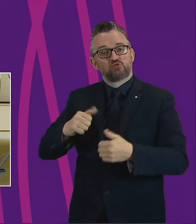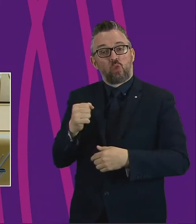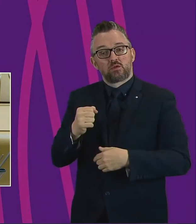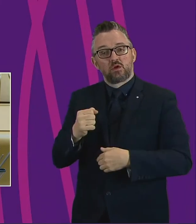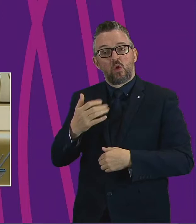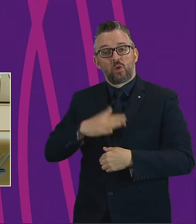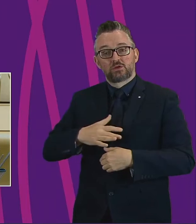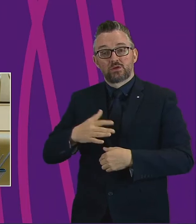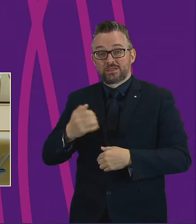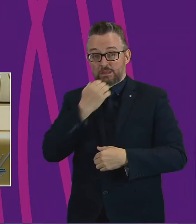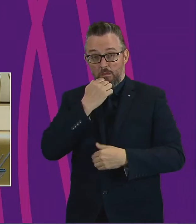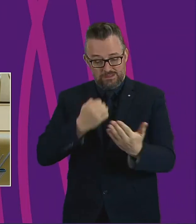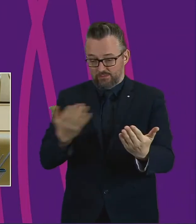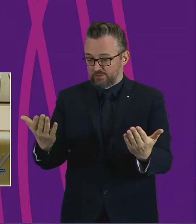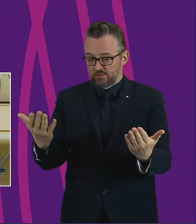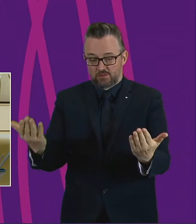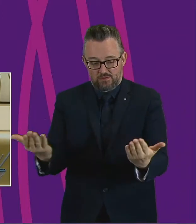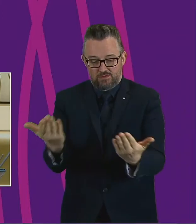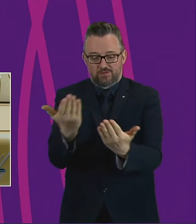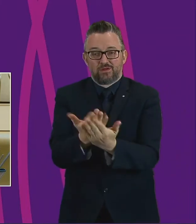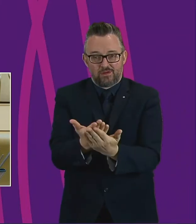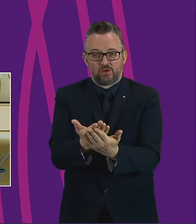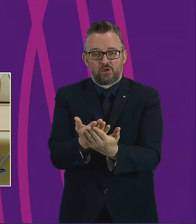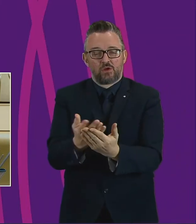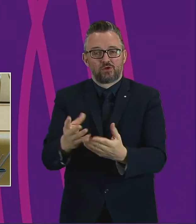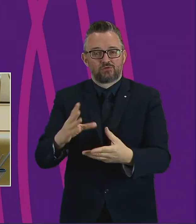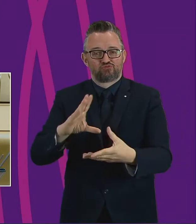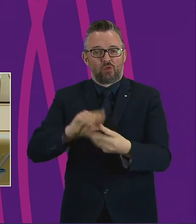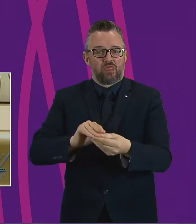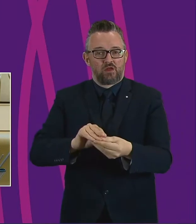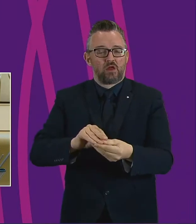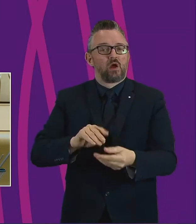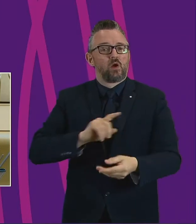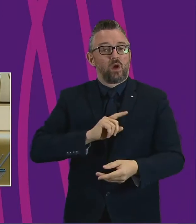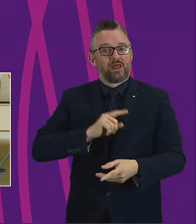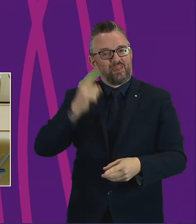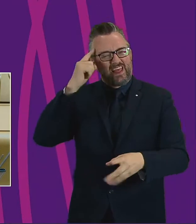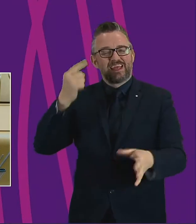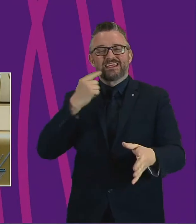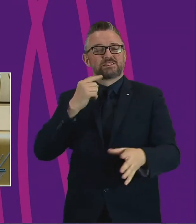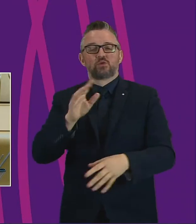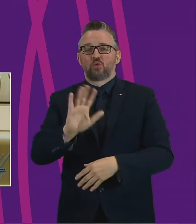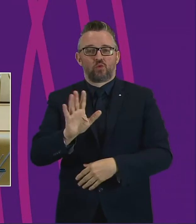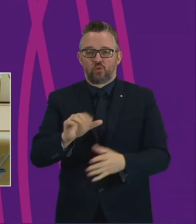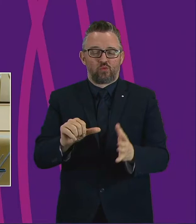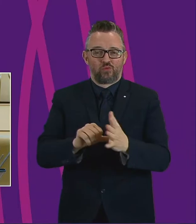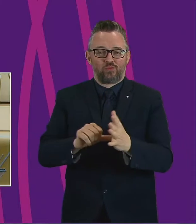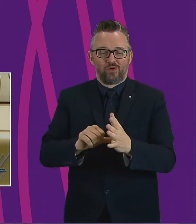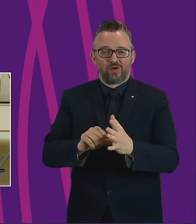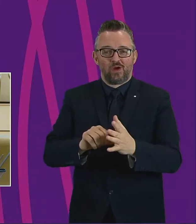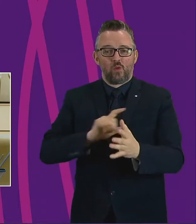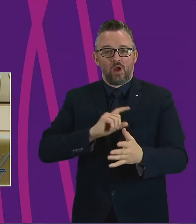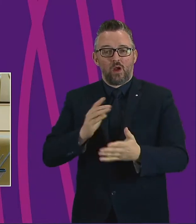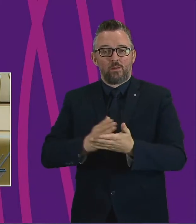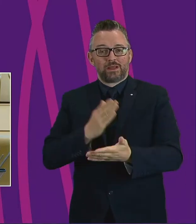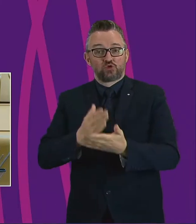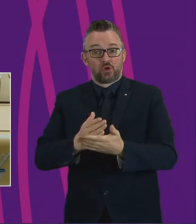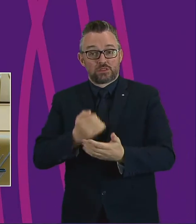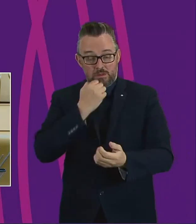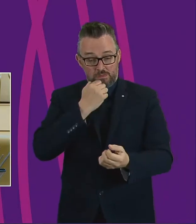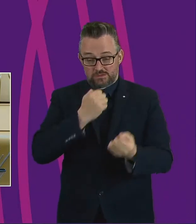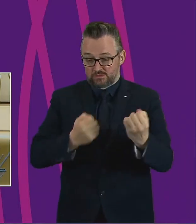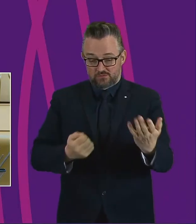both of those together. It's not as straightforward as it might sound. It is about ensuring that in bringing them